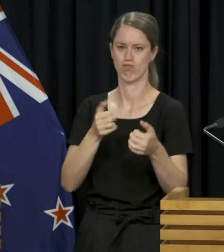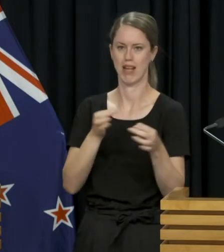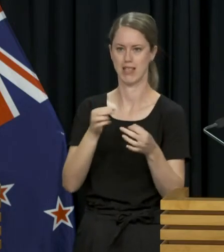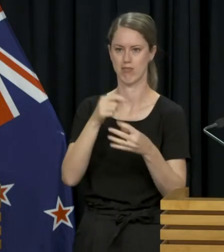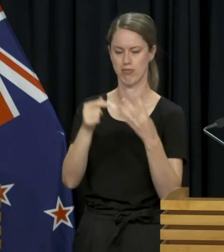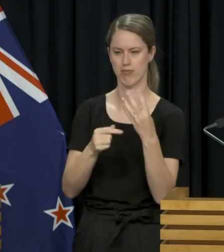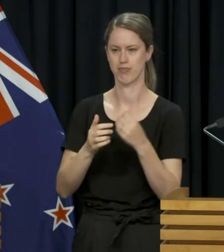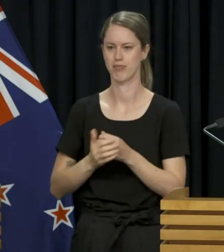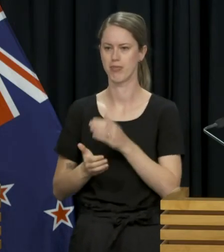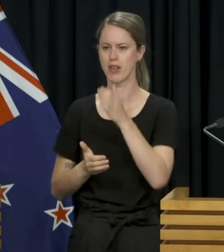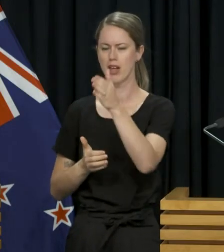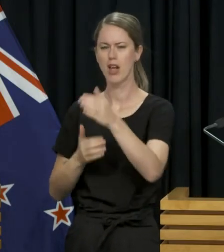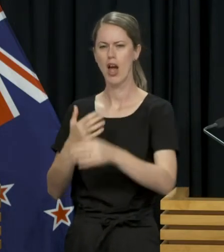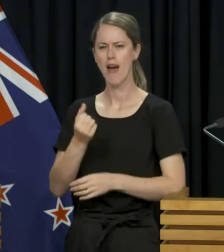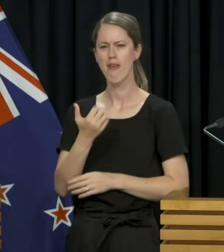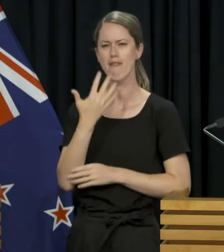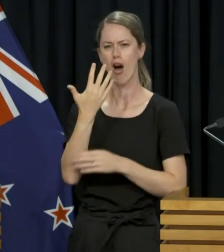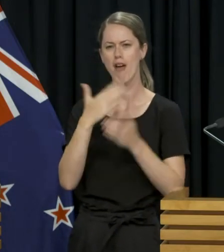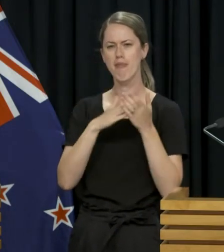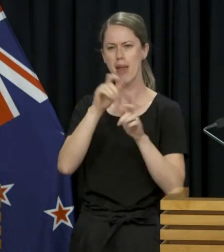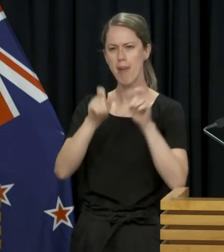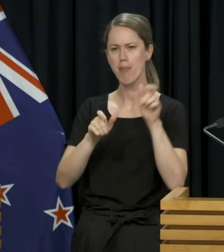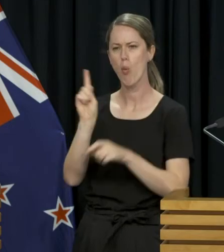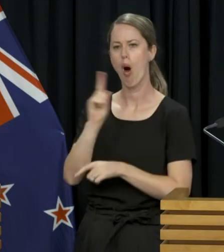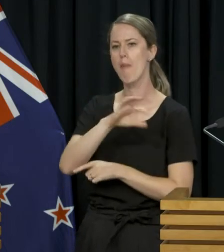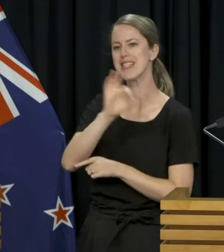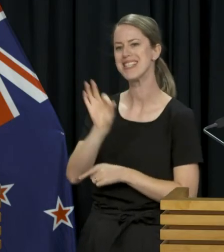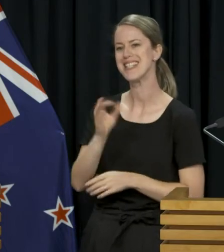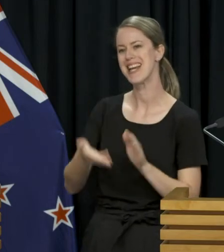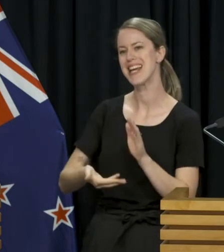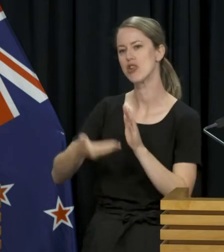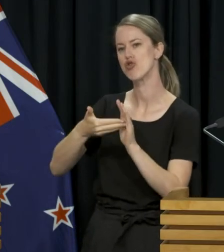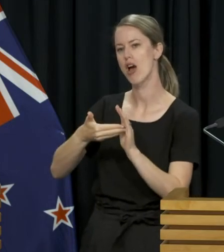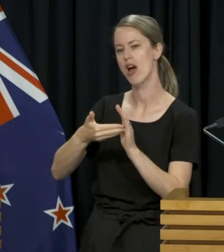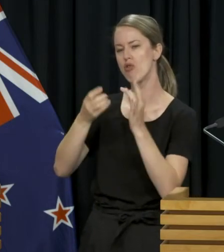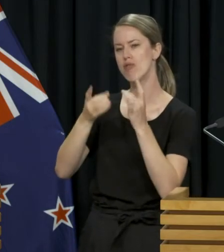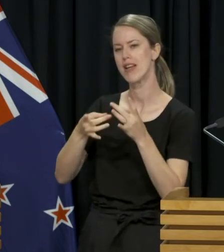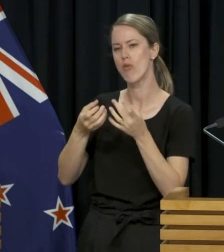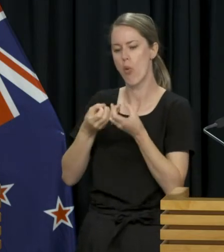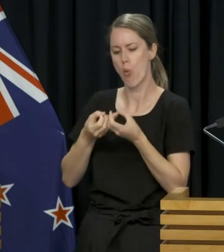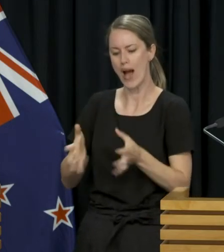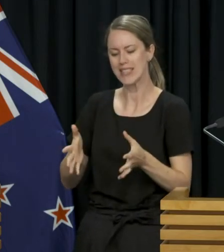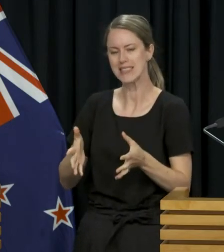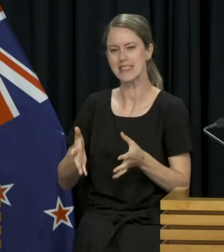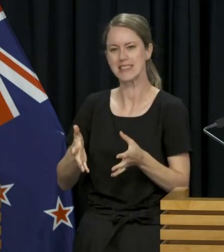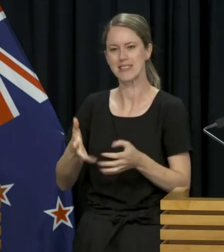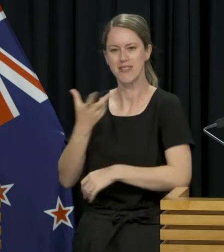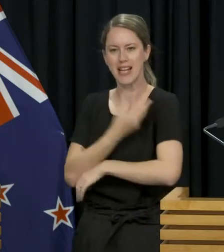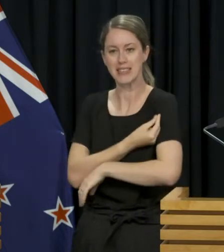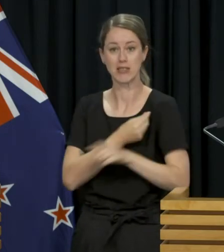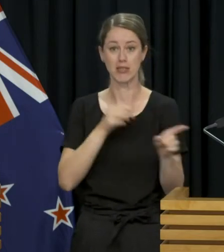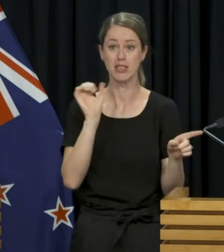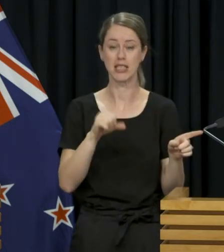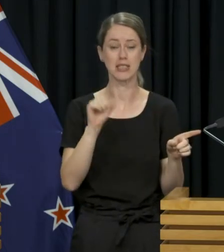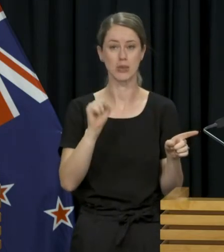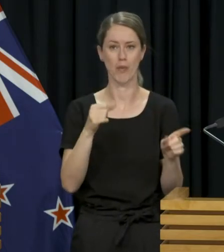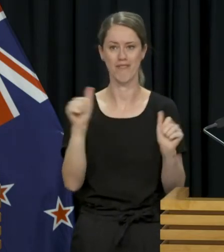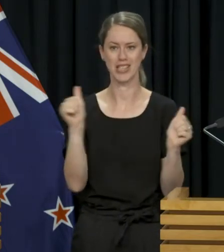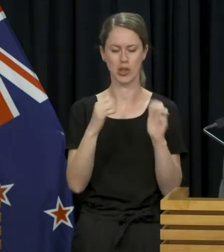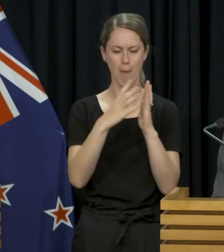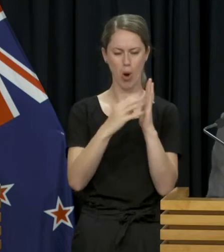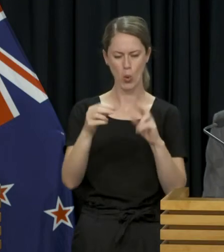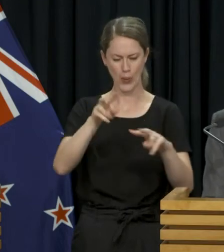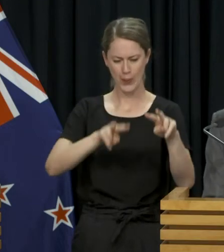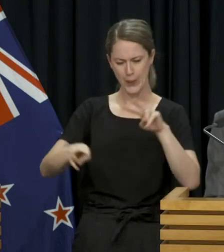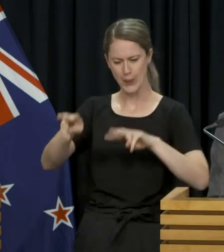of like a percentage or an exact figure of how much you're prepared or expecting to be lost to wastage? Yes, there was modelling done